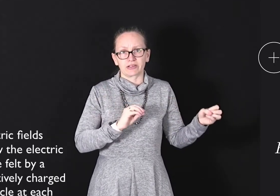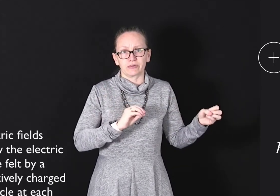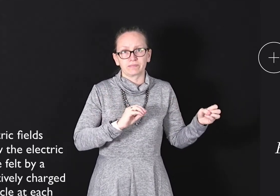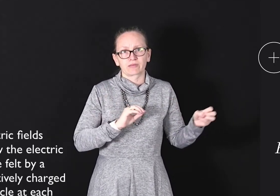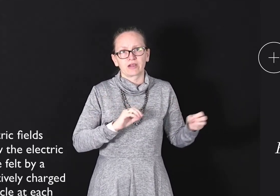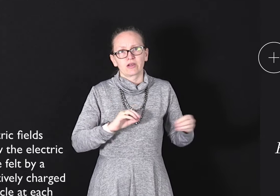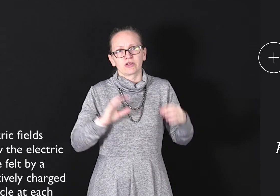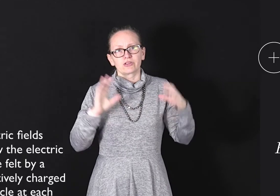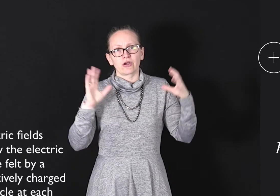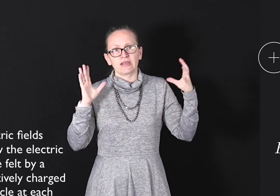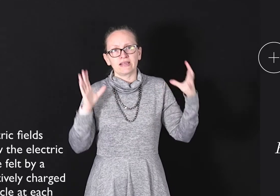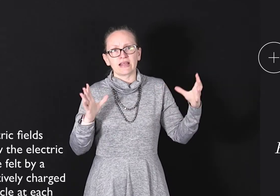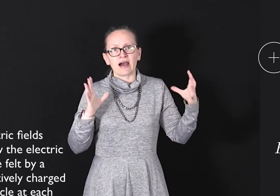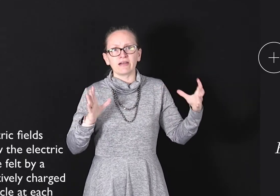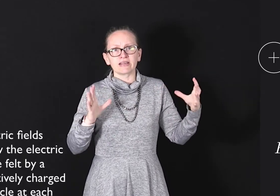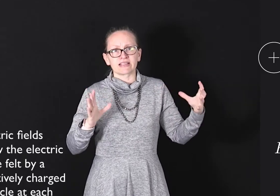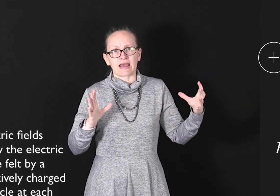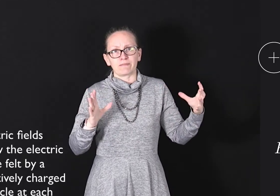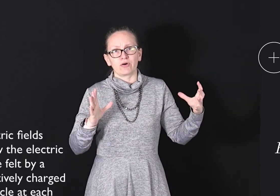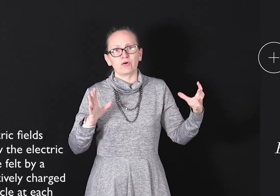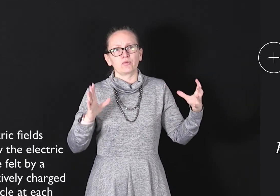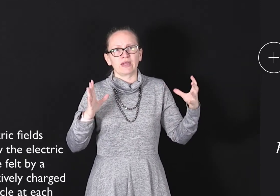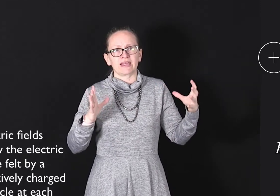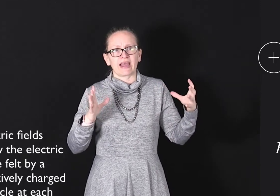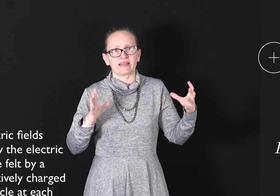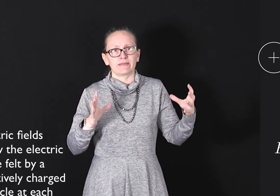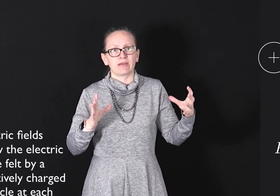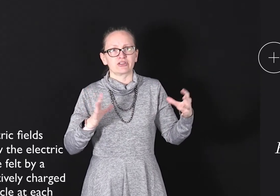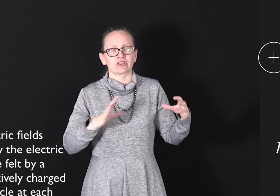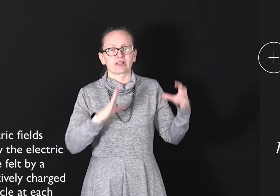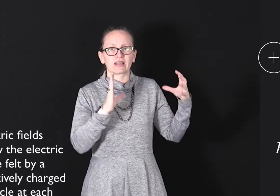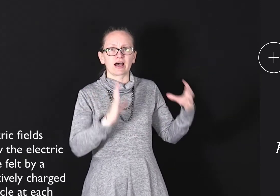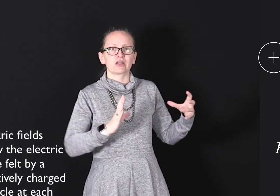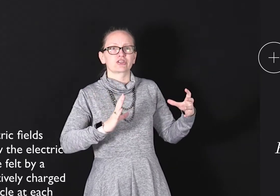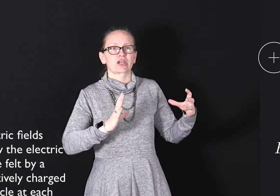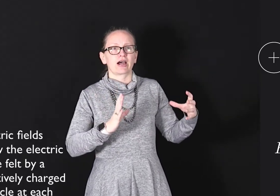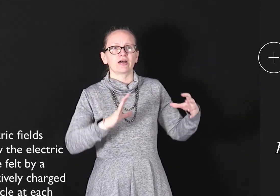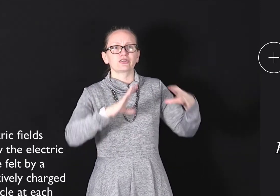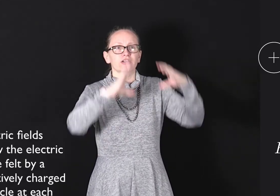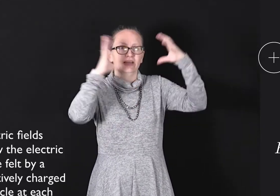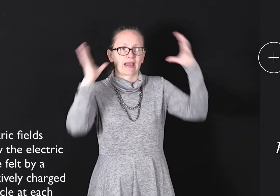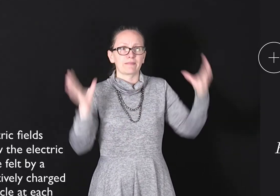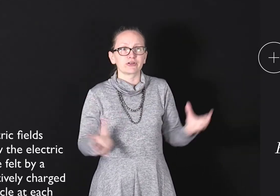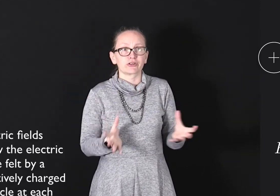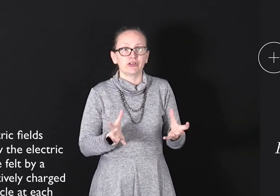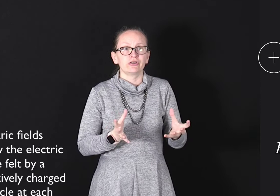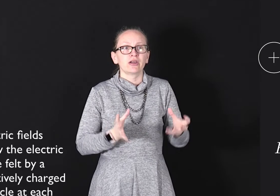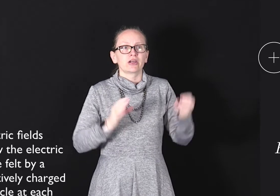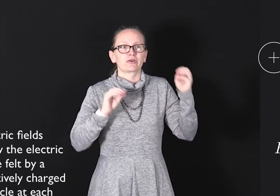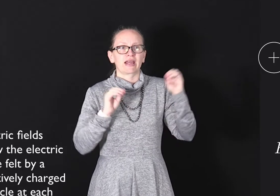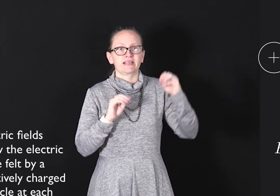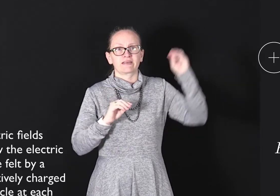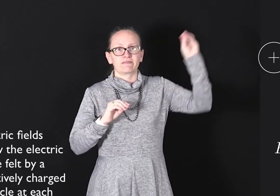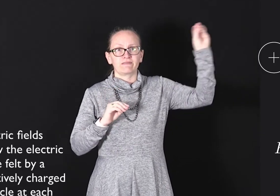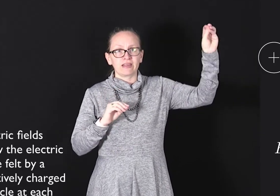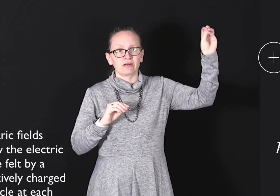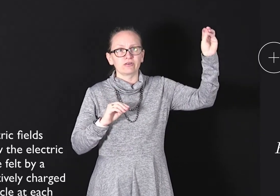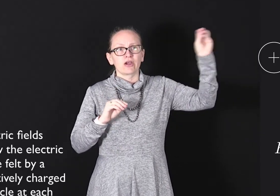particle. So in our example, we can imagine the large charge, capital Q, creating a field